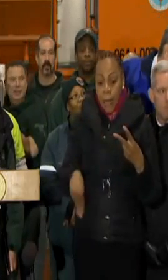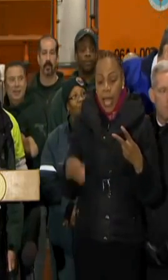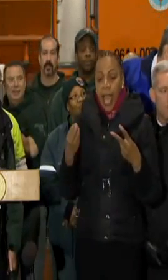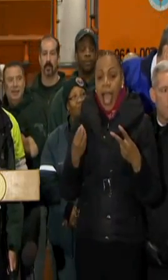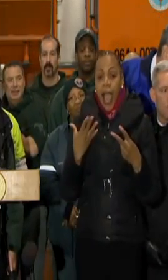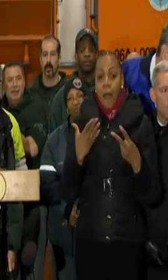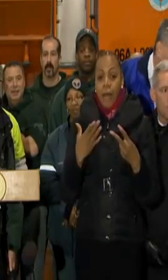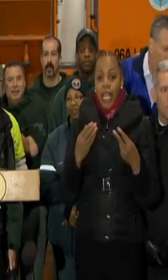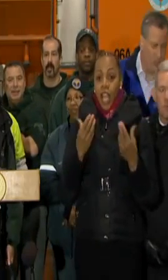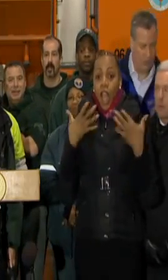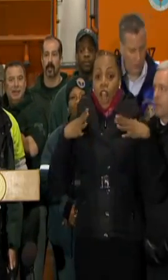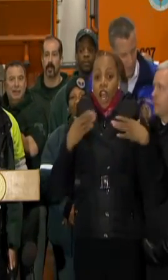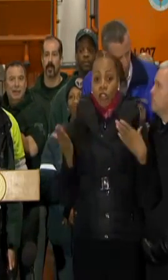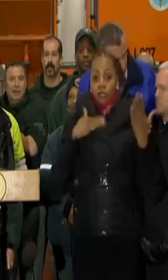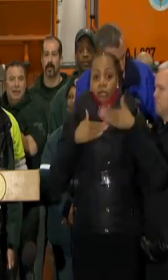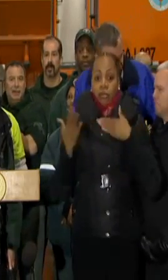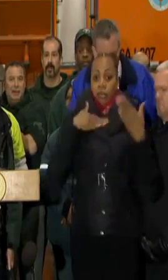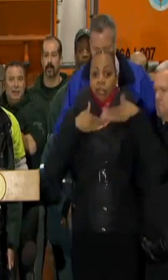layers are you wearing